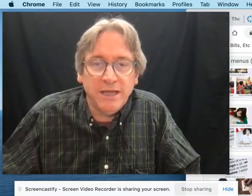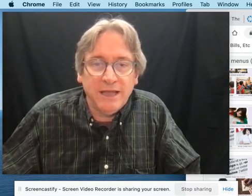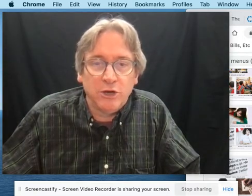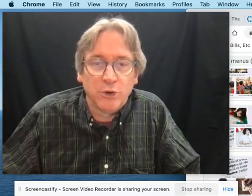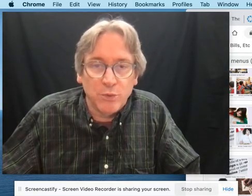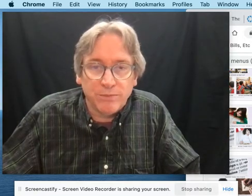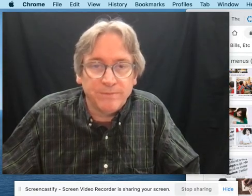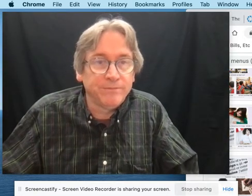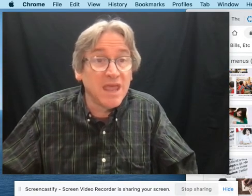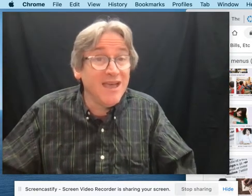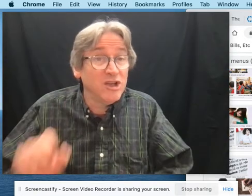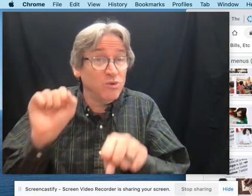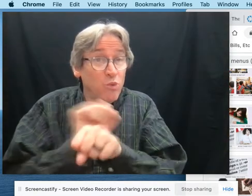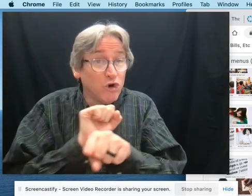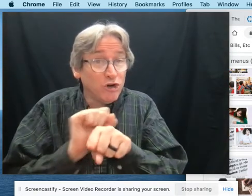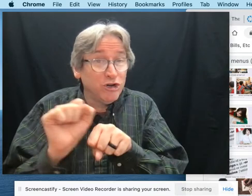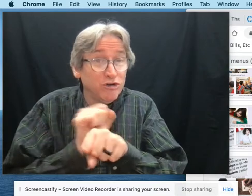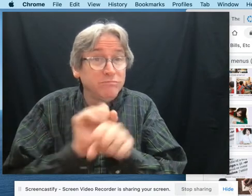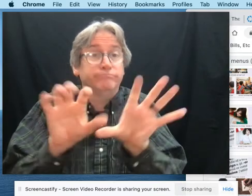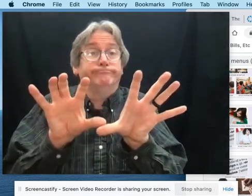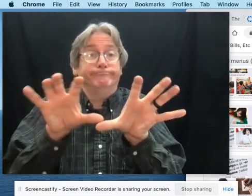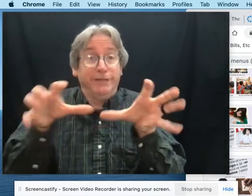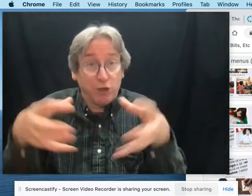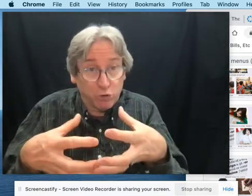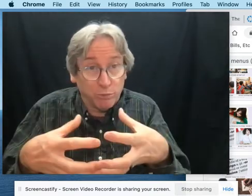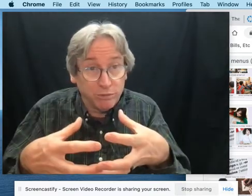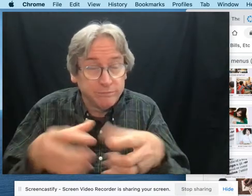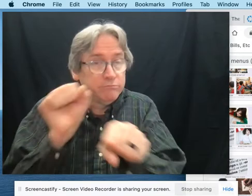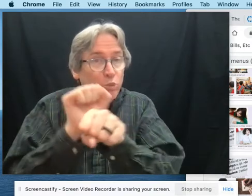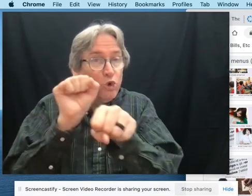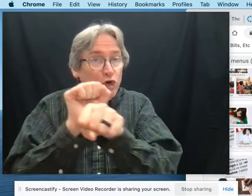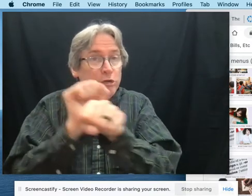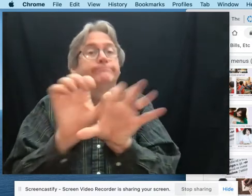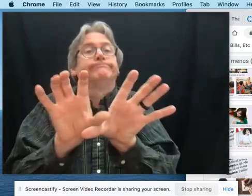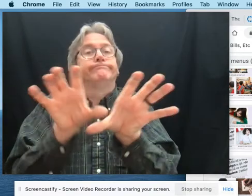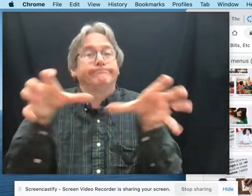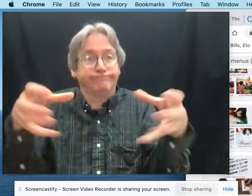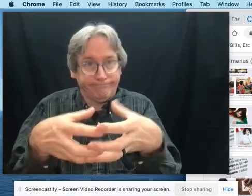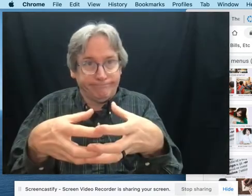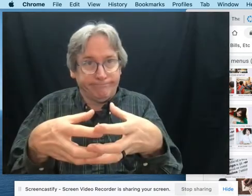Work in a group. So work in a group. Work.